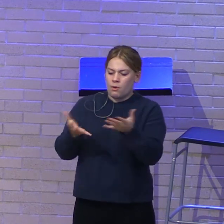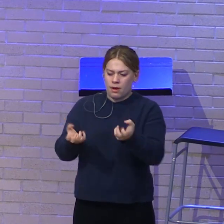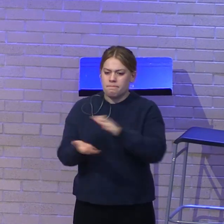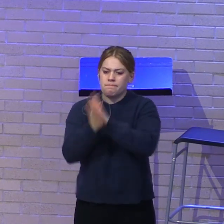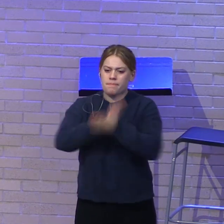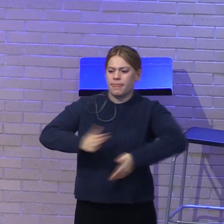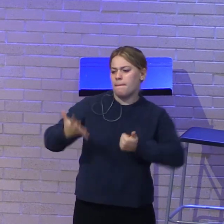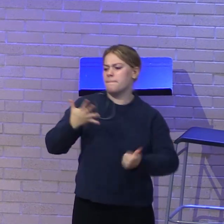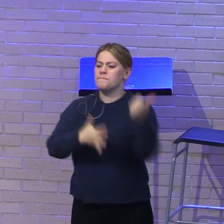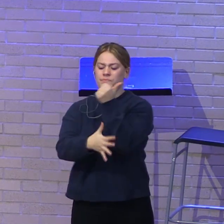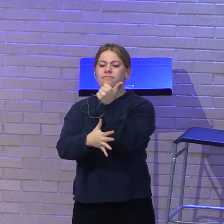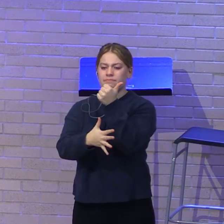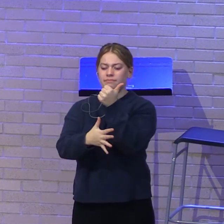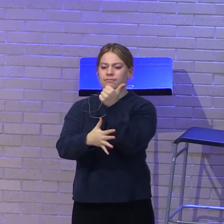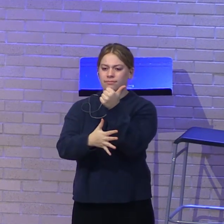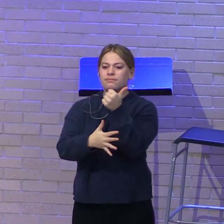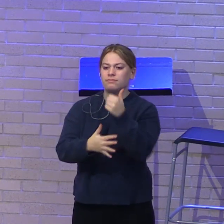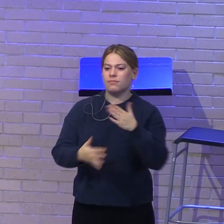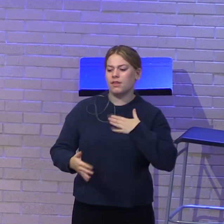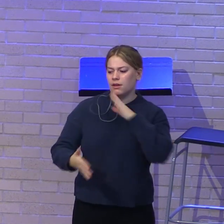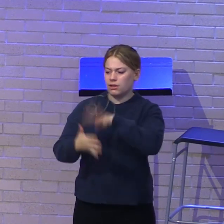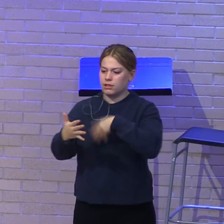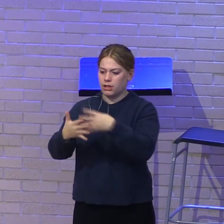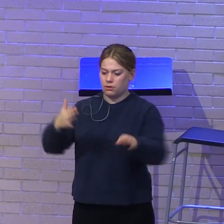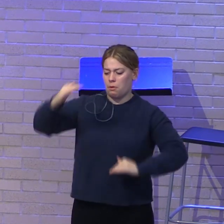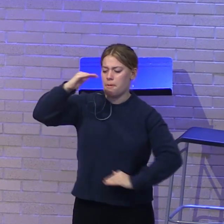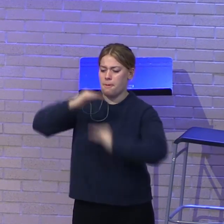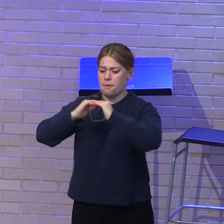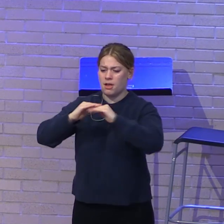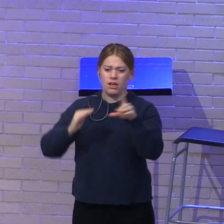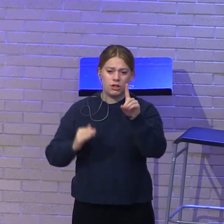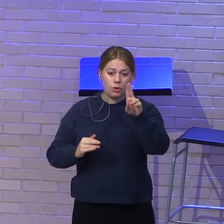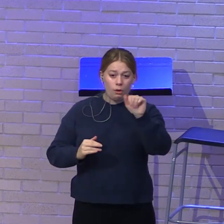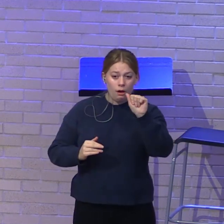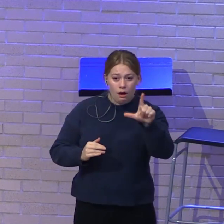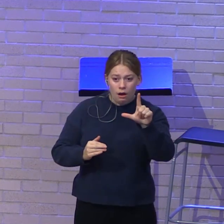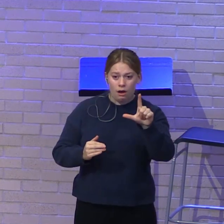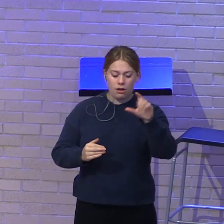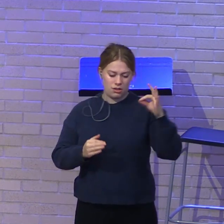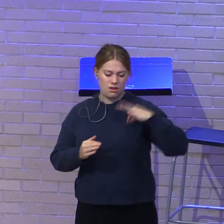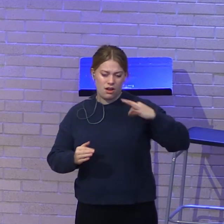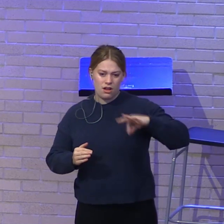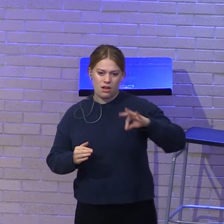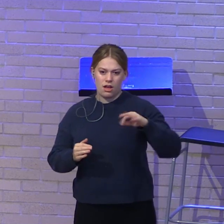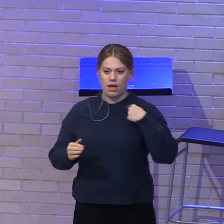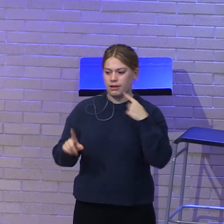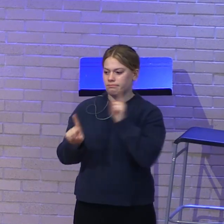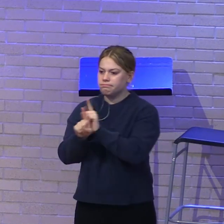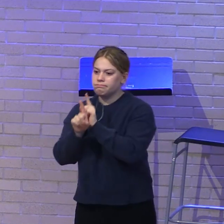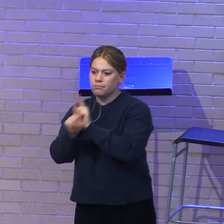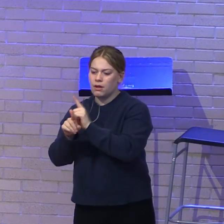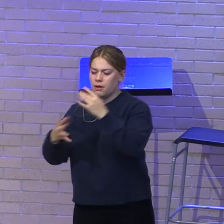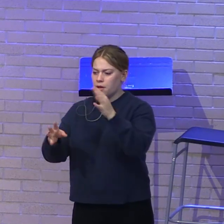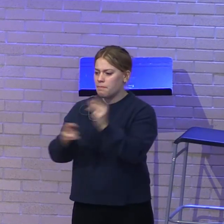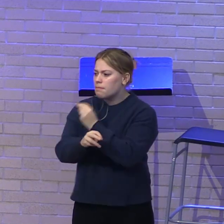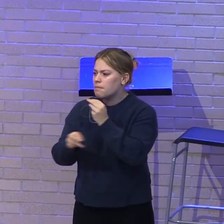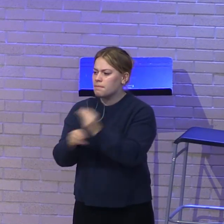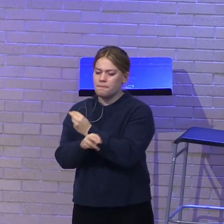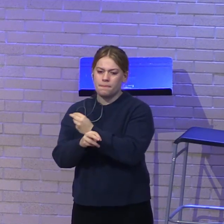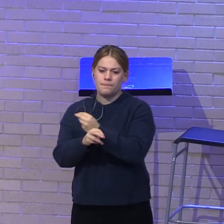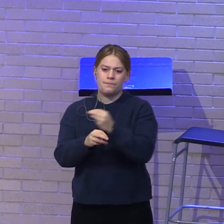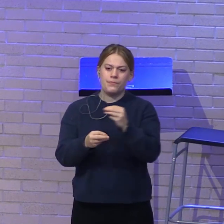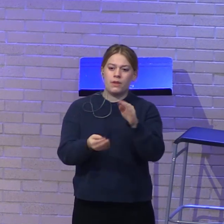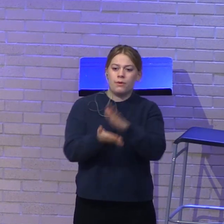of myself. My schedule was full of dual credit courses. I was a tutor for math for 2 years. I took college